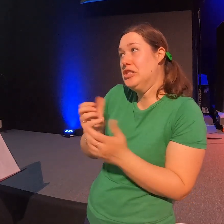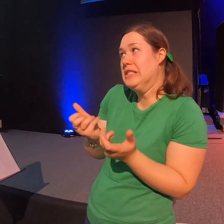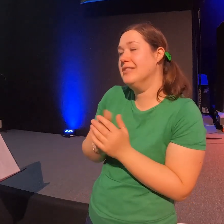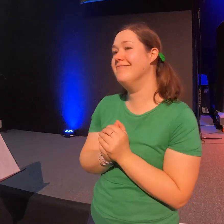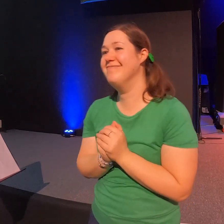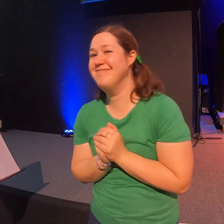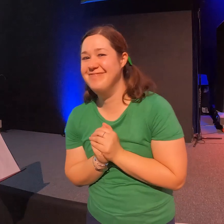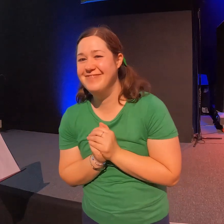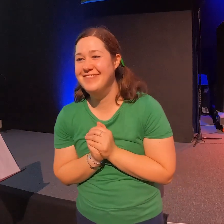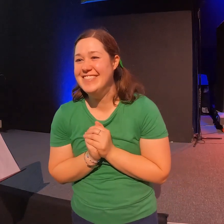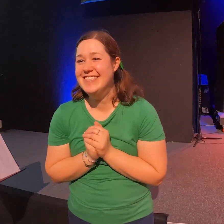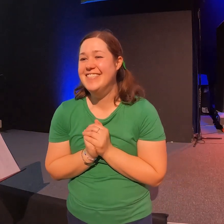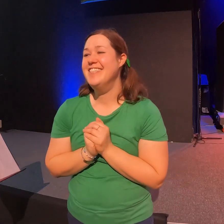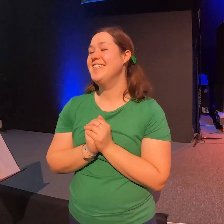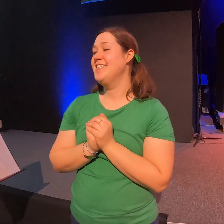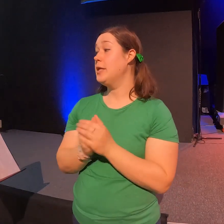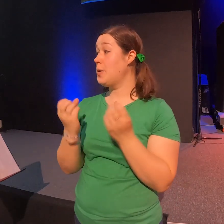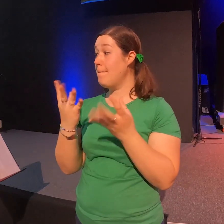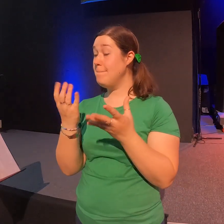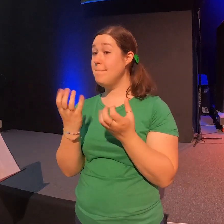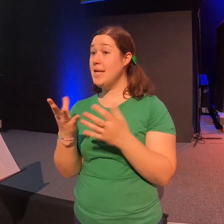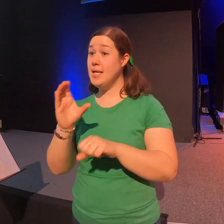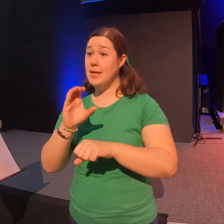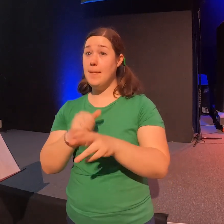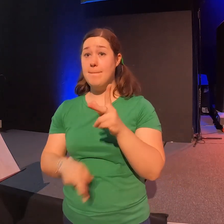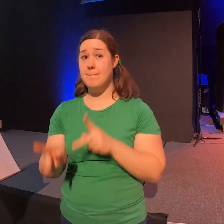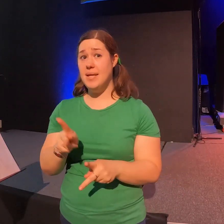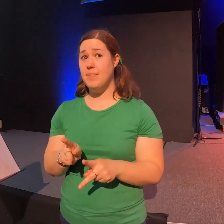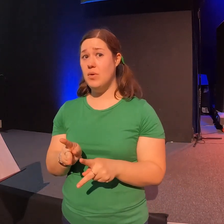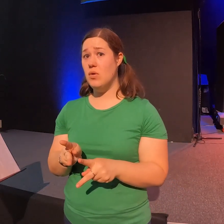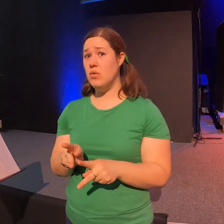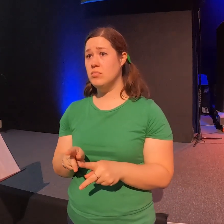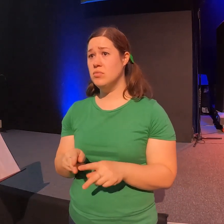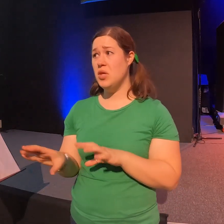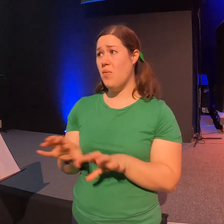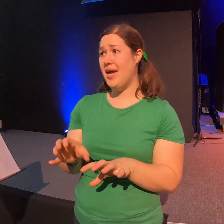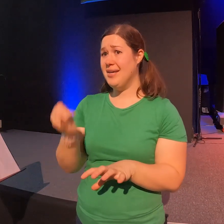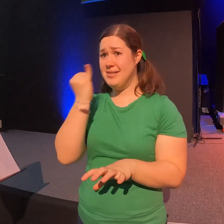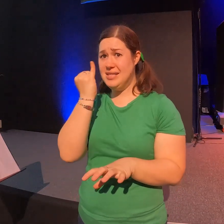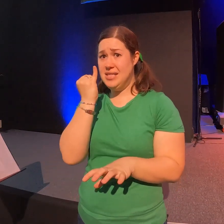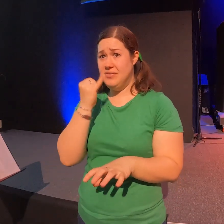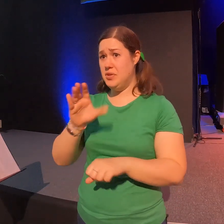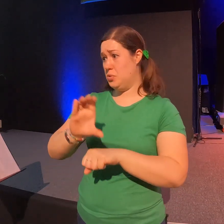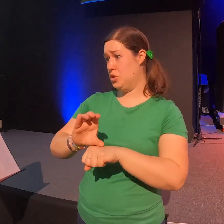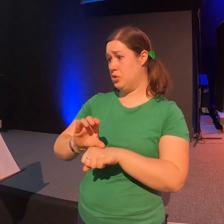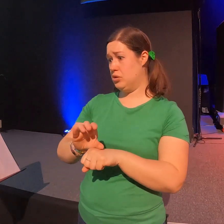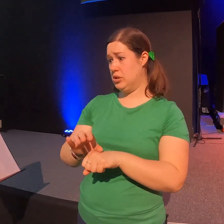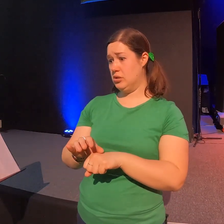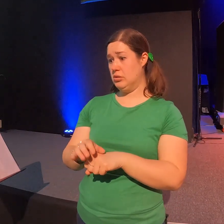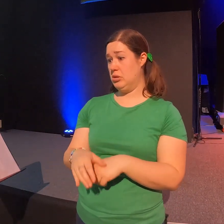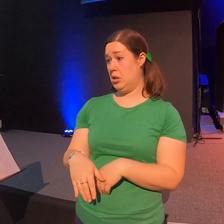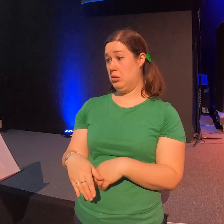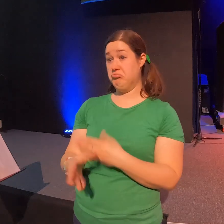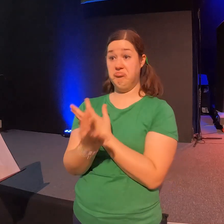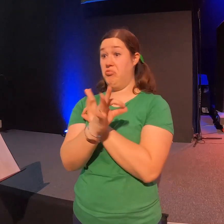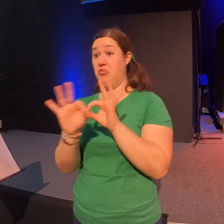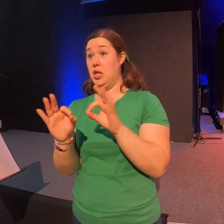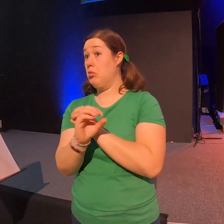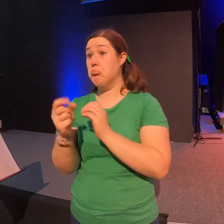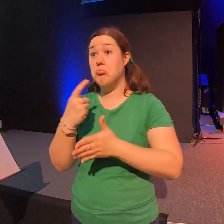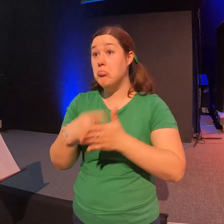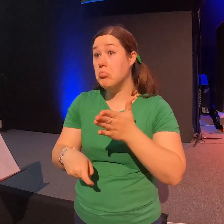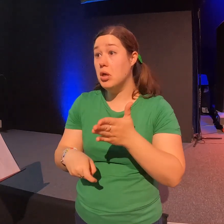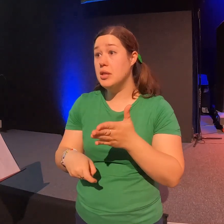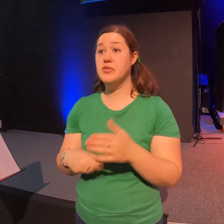You know, many folks treat church like free religious entertainment. You know, they'll go to this church for some worship and this church for a little Bible study and